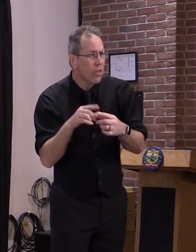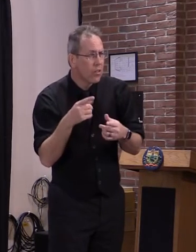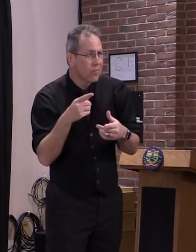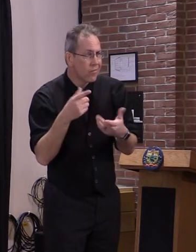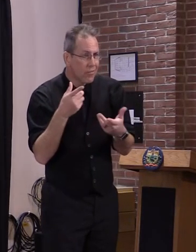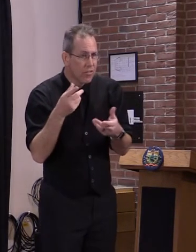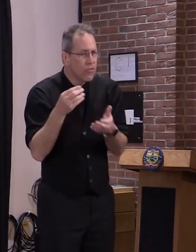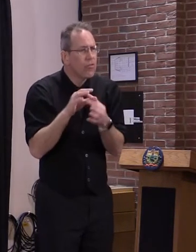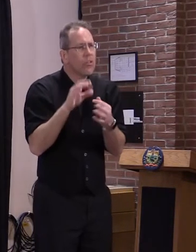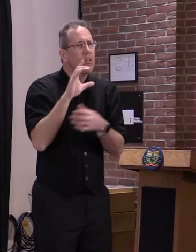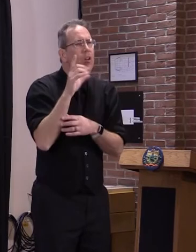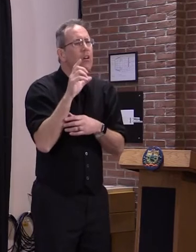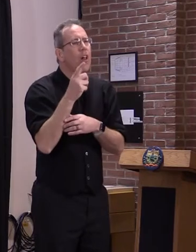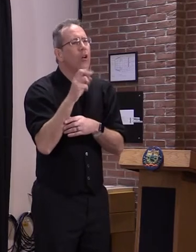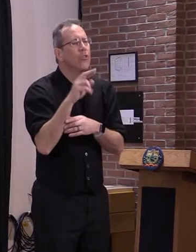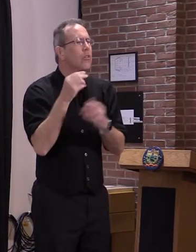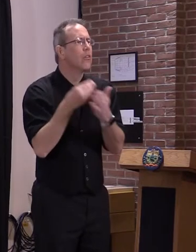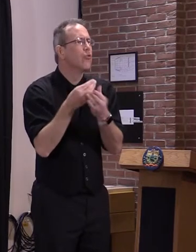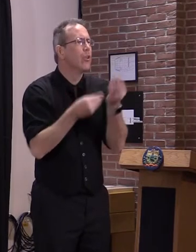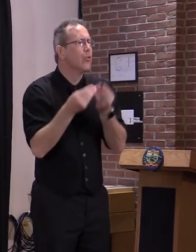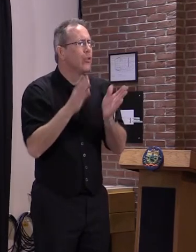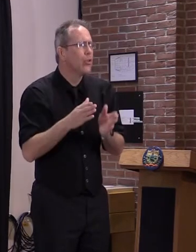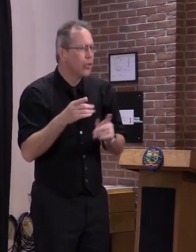team have been working on this as well.